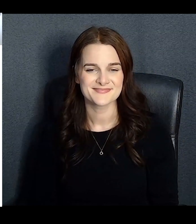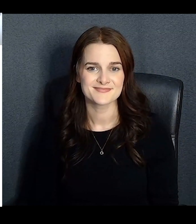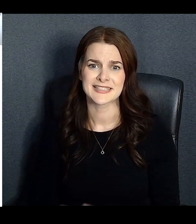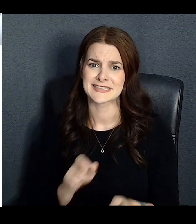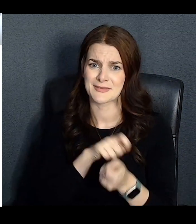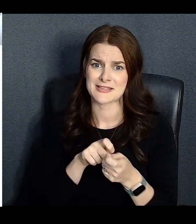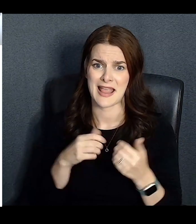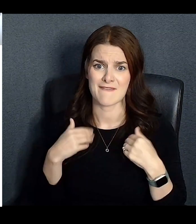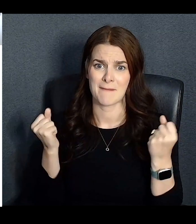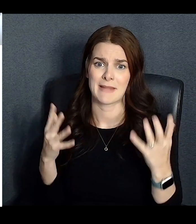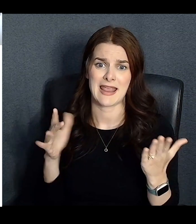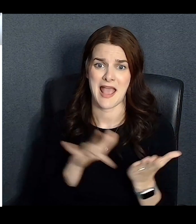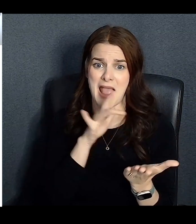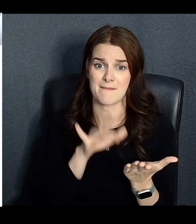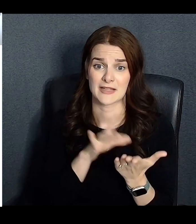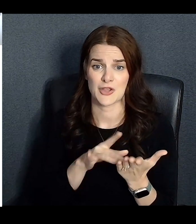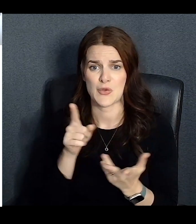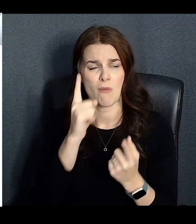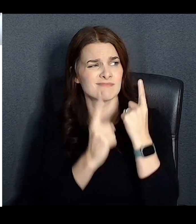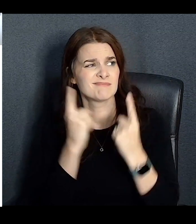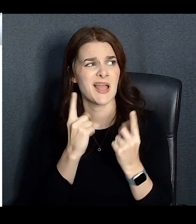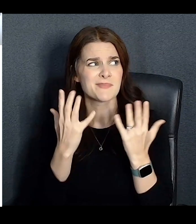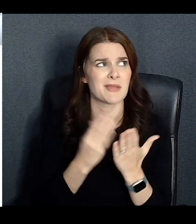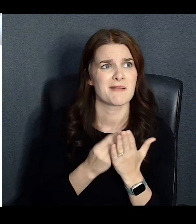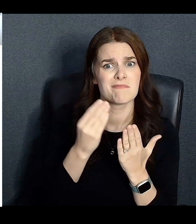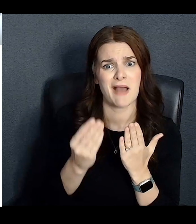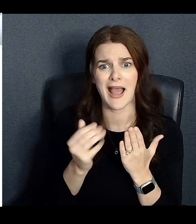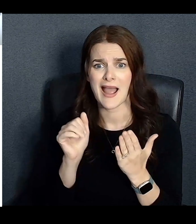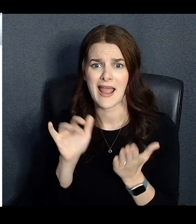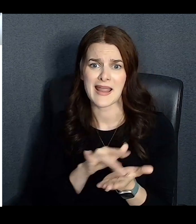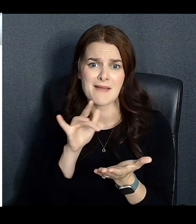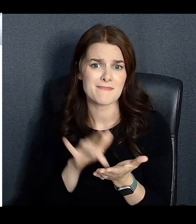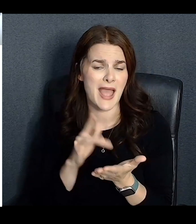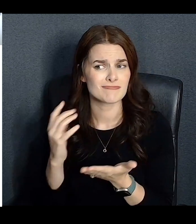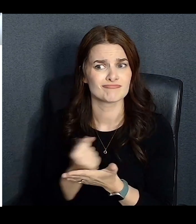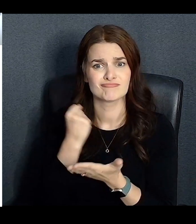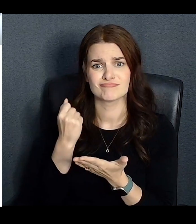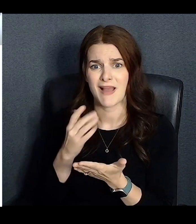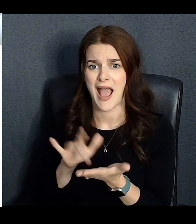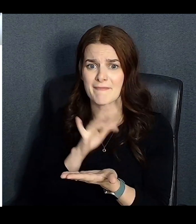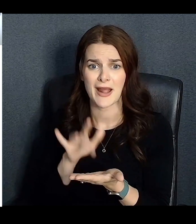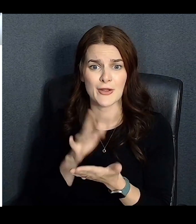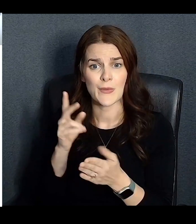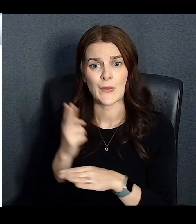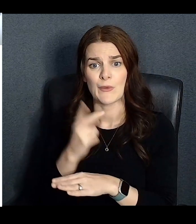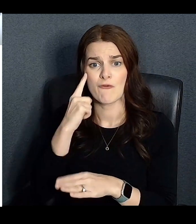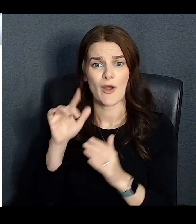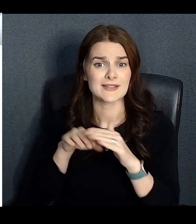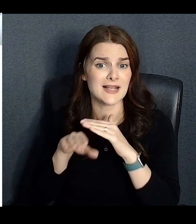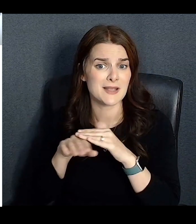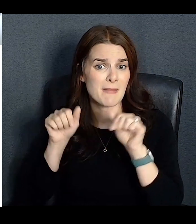Specifically, we have a lot of iPads. And so if you're considering getting or acquiring an iPad and using that